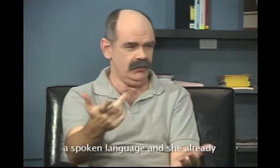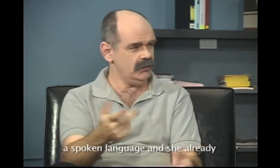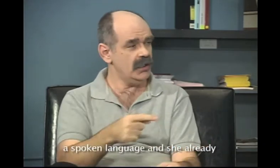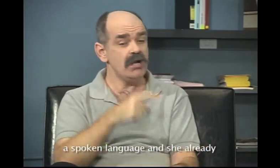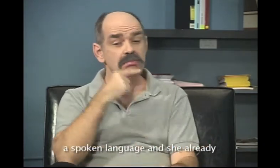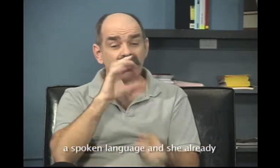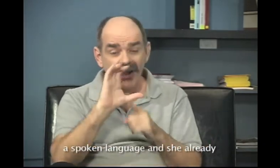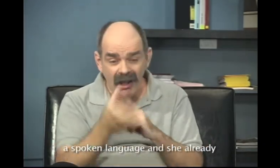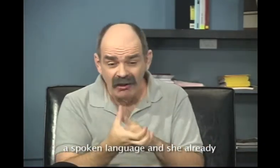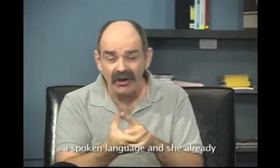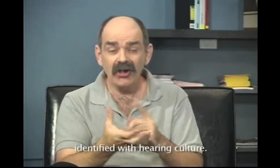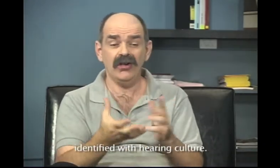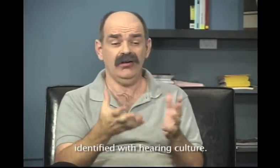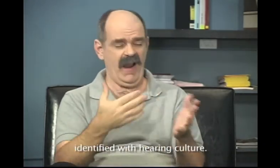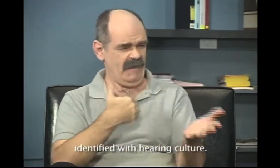already identified with hearing culture.